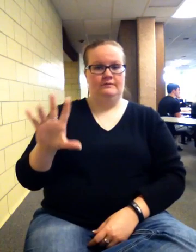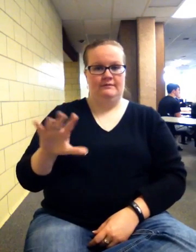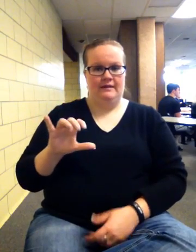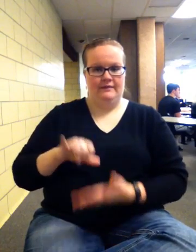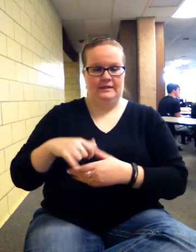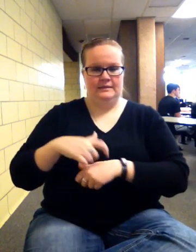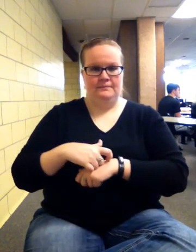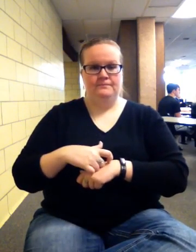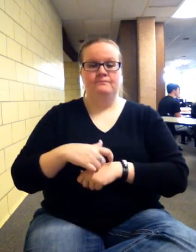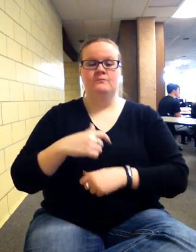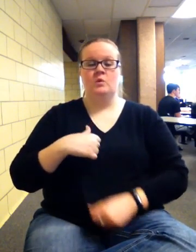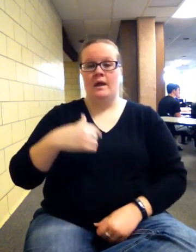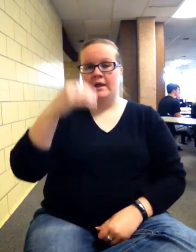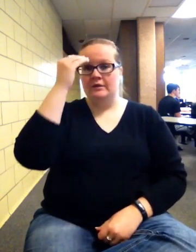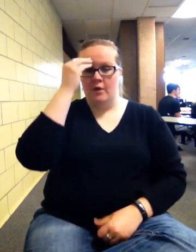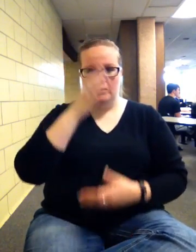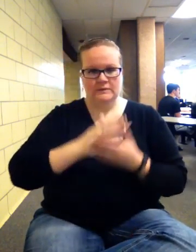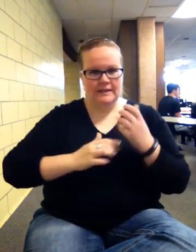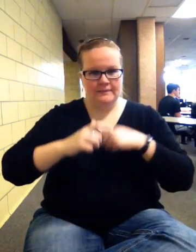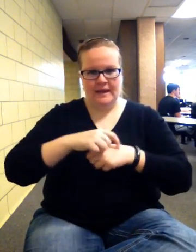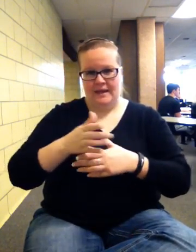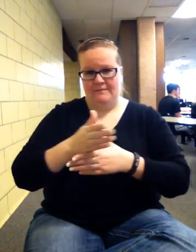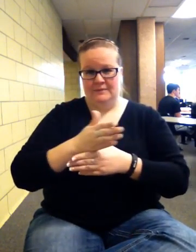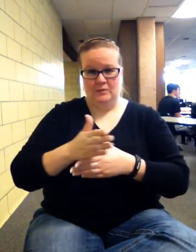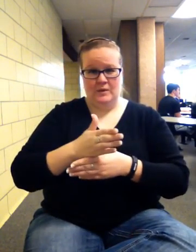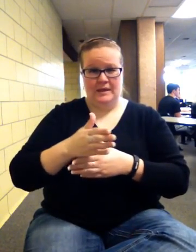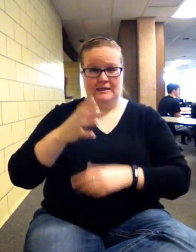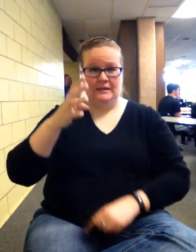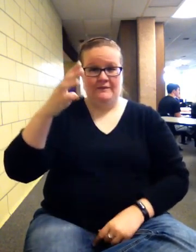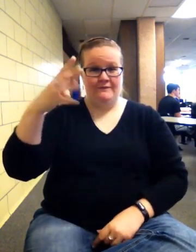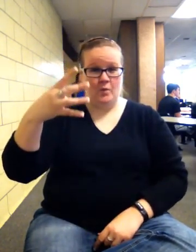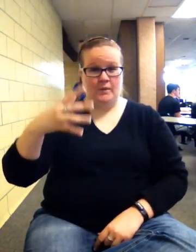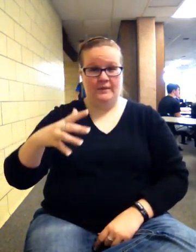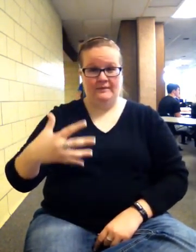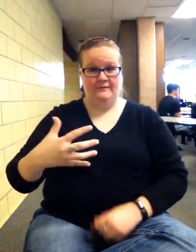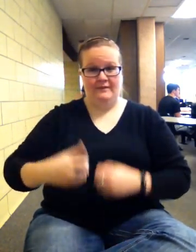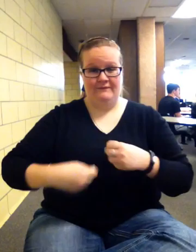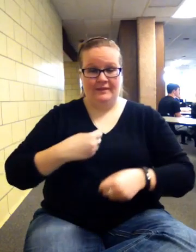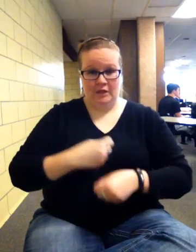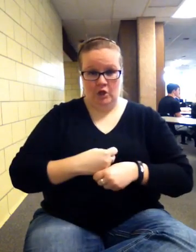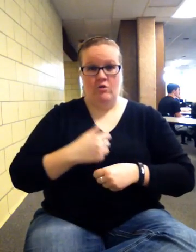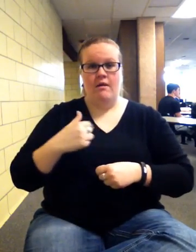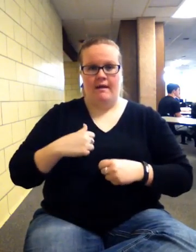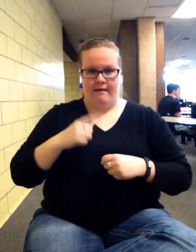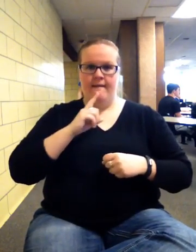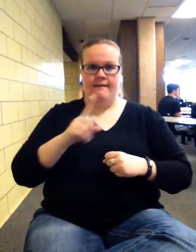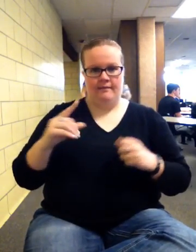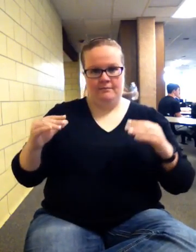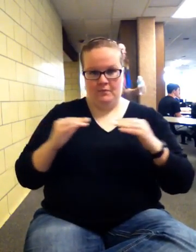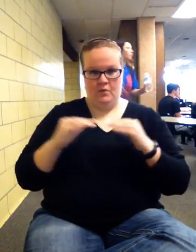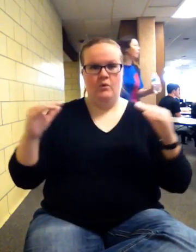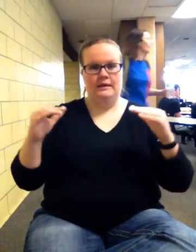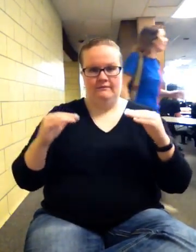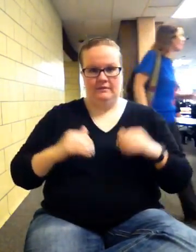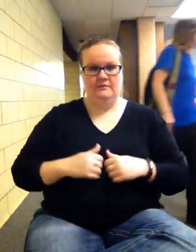So I know sometime between year four, the end of year four, and the end of year five, I broke even. Because breaking even would be exactly